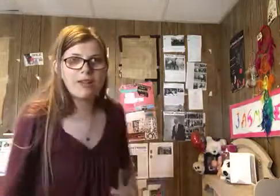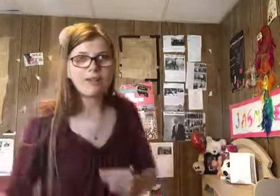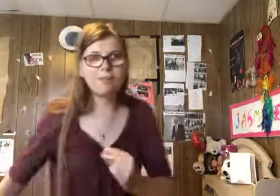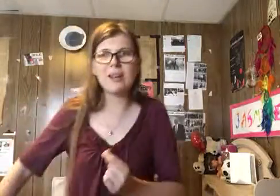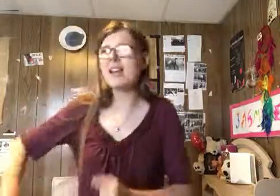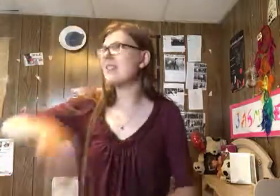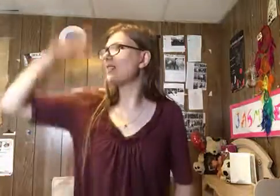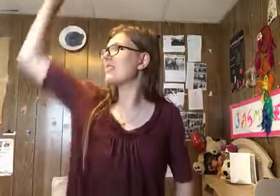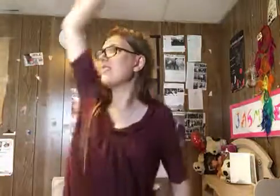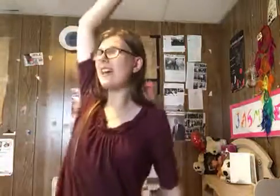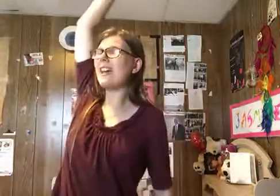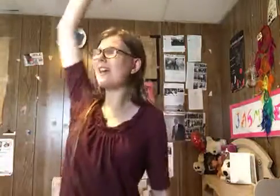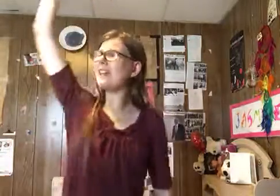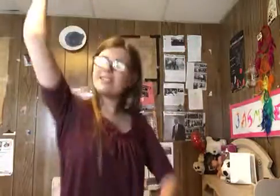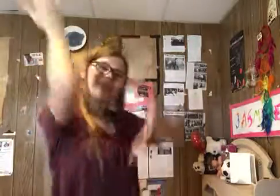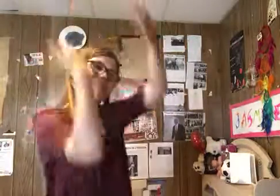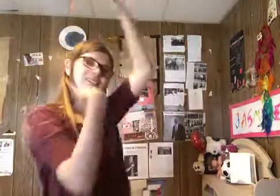When you bless the day,